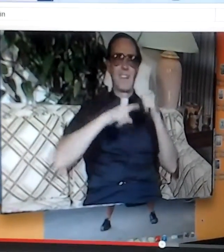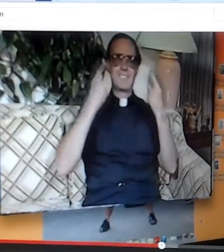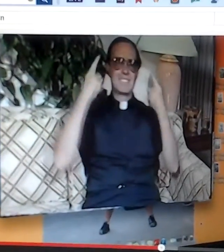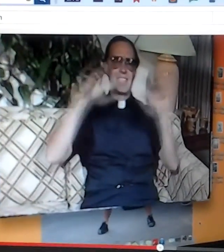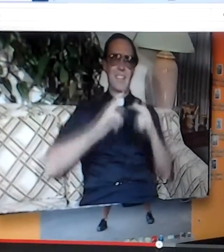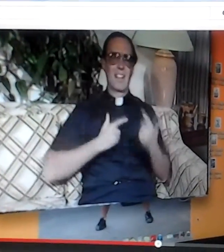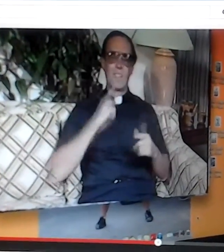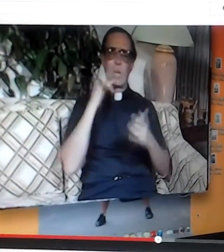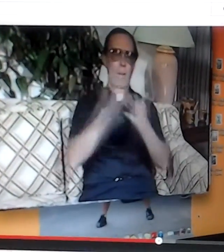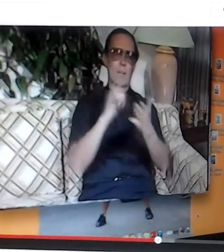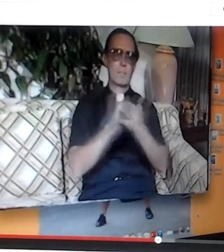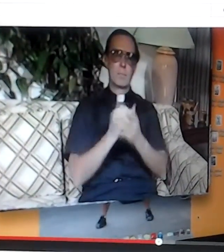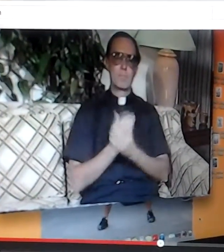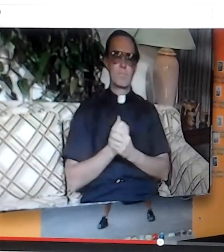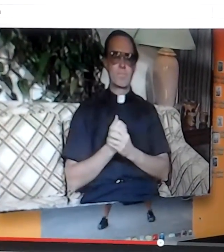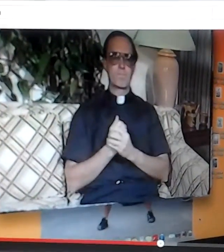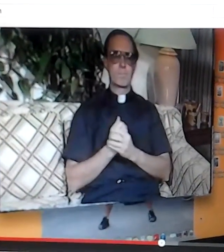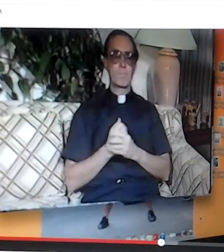okay.